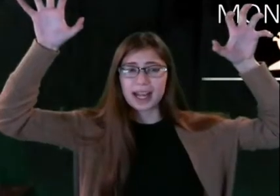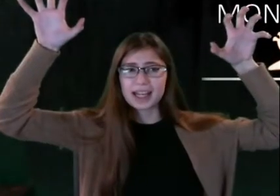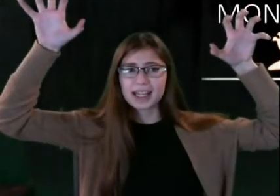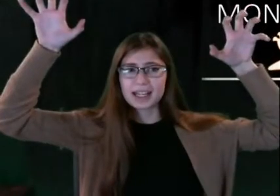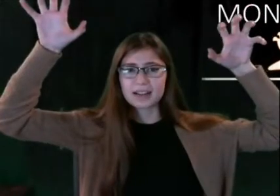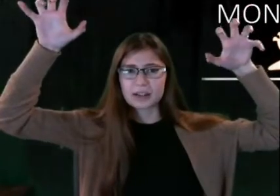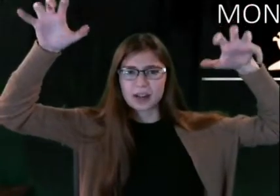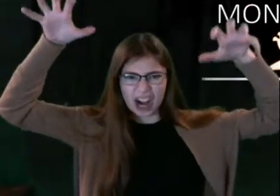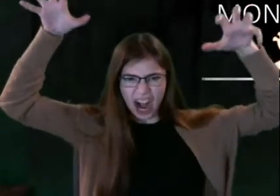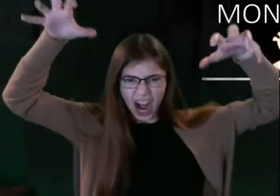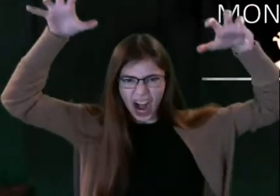and go